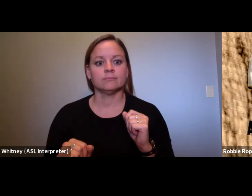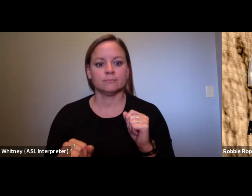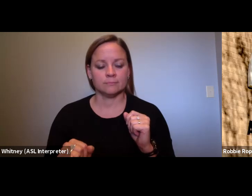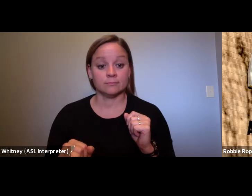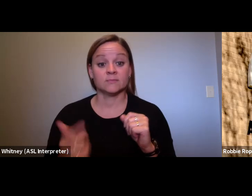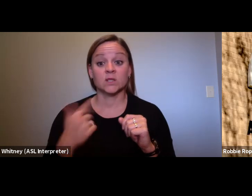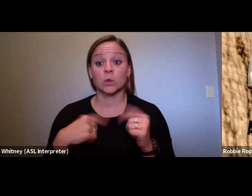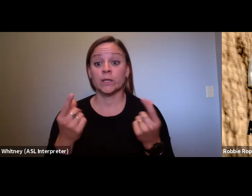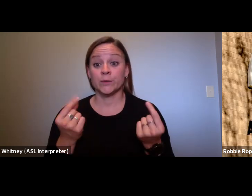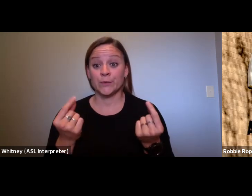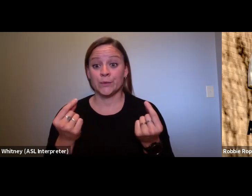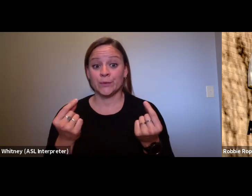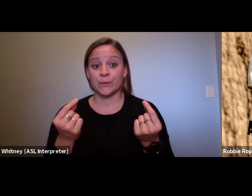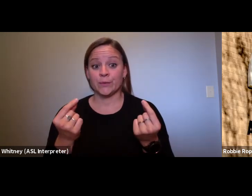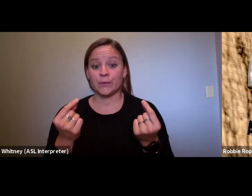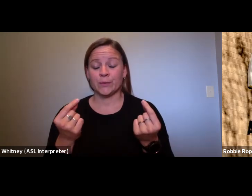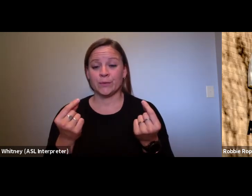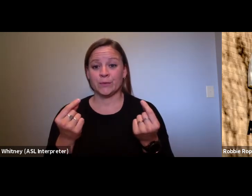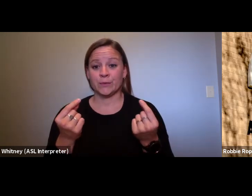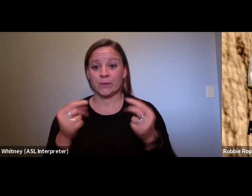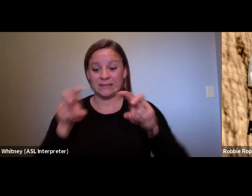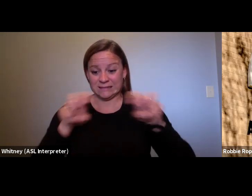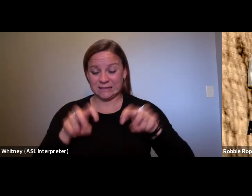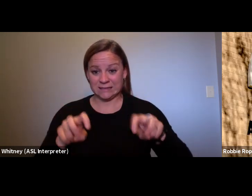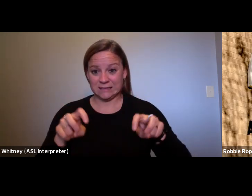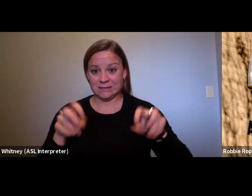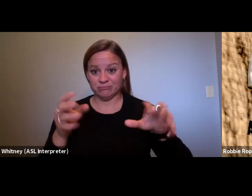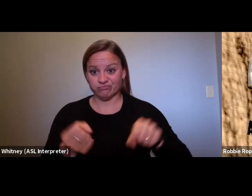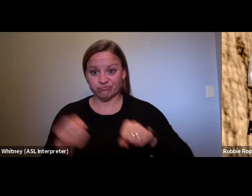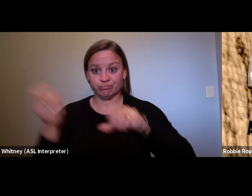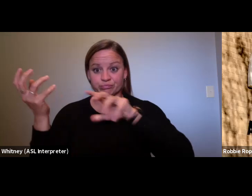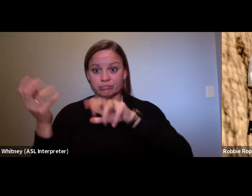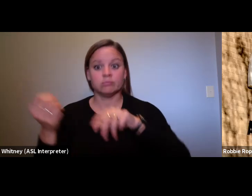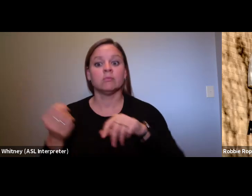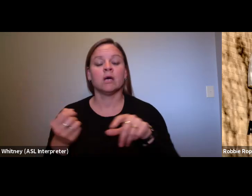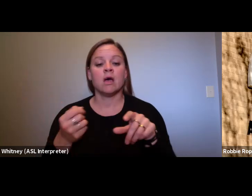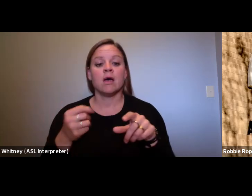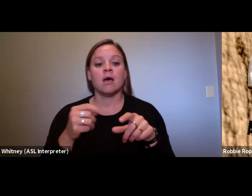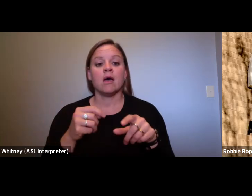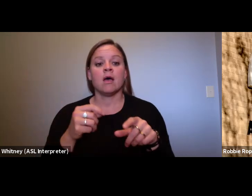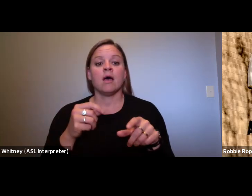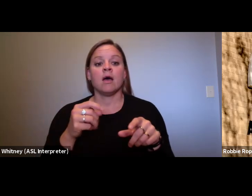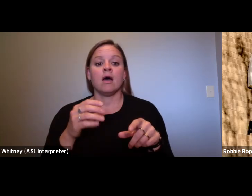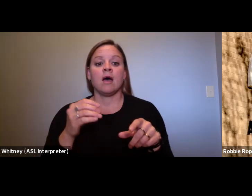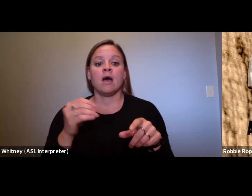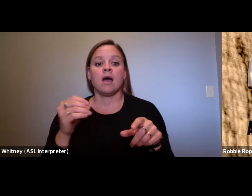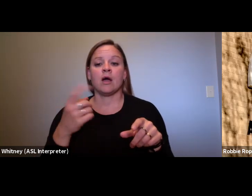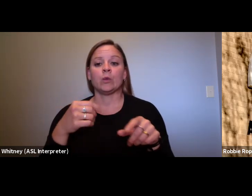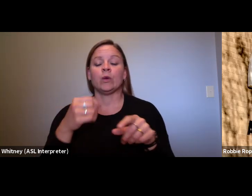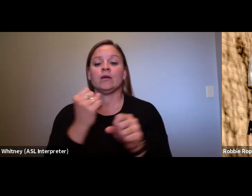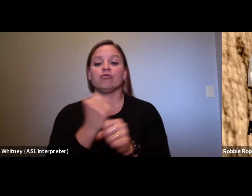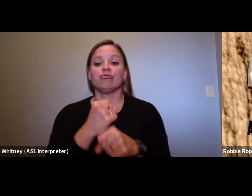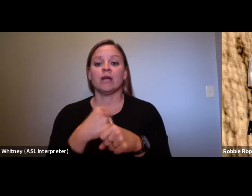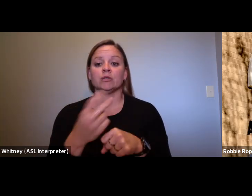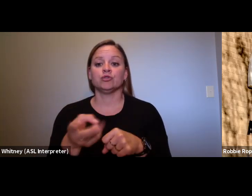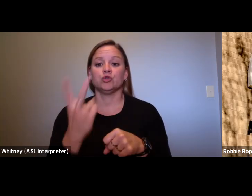What we had been able to do was we removed the bench seats, and we were able to create